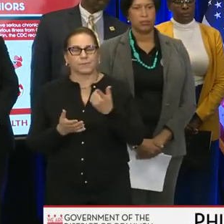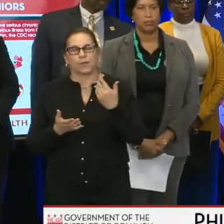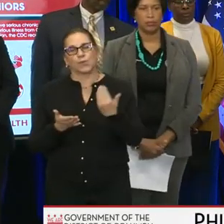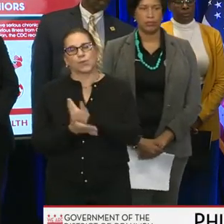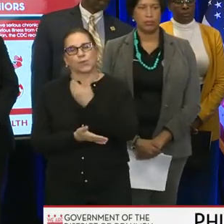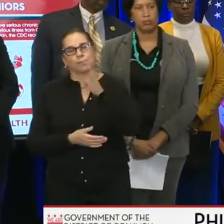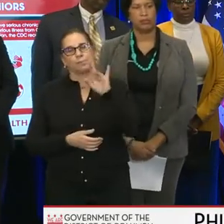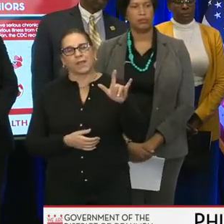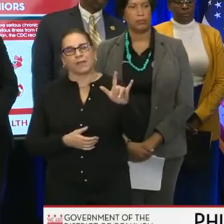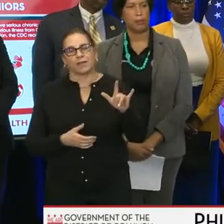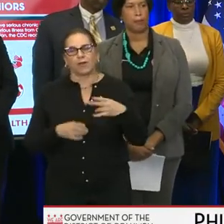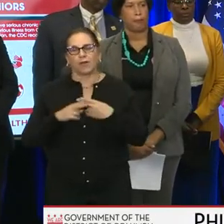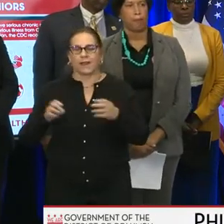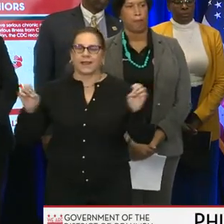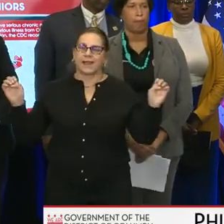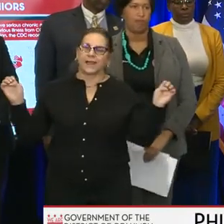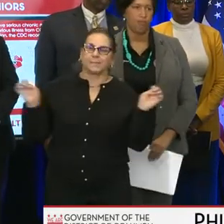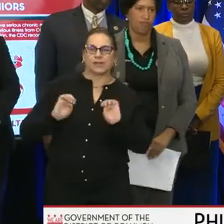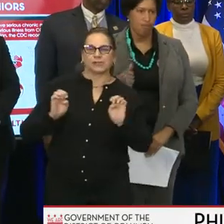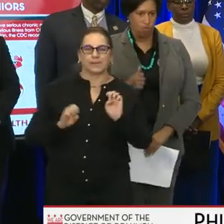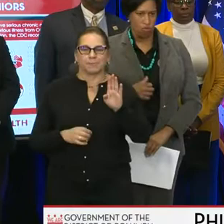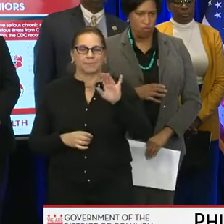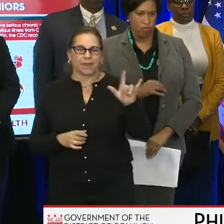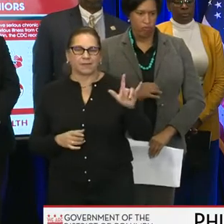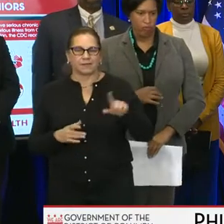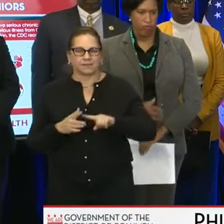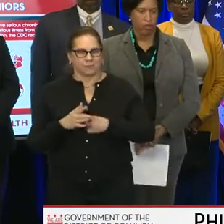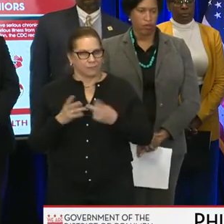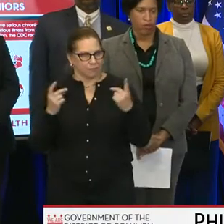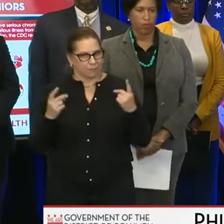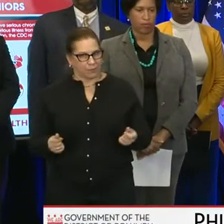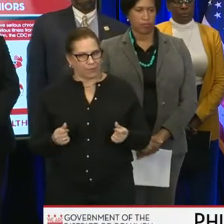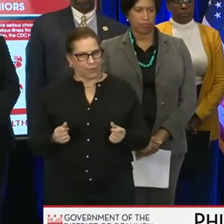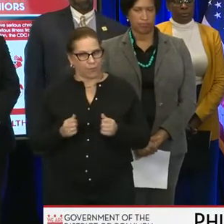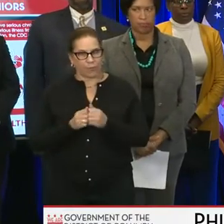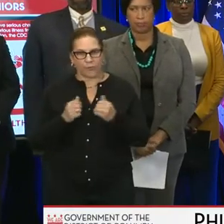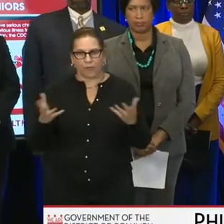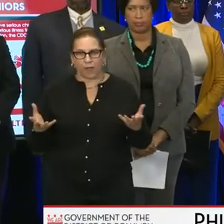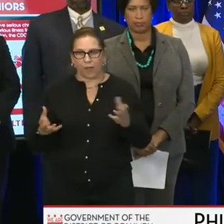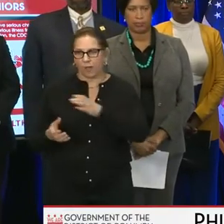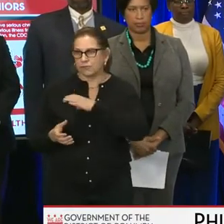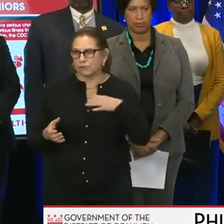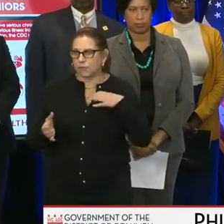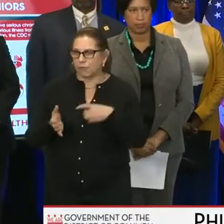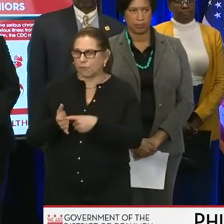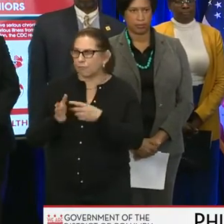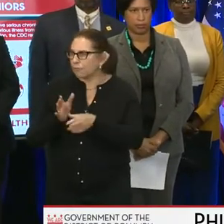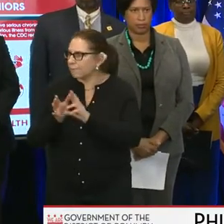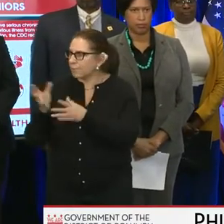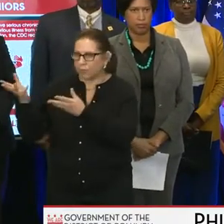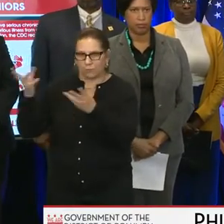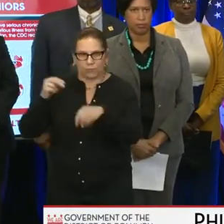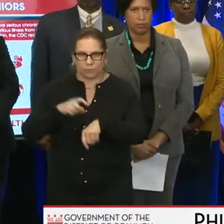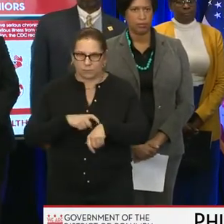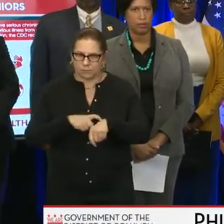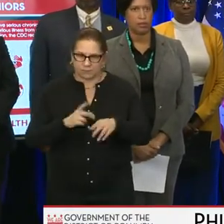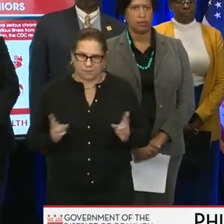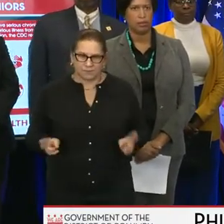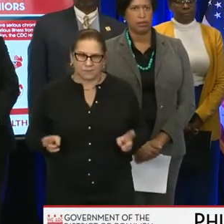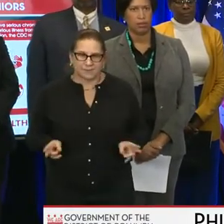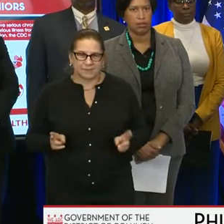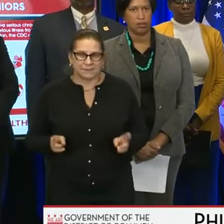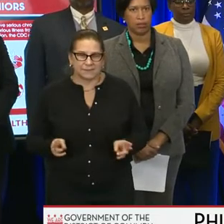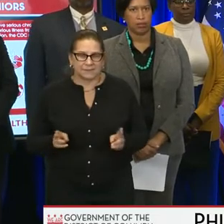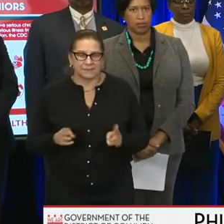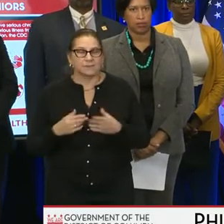it goes into effect immediately without congressional review, and it is also in effect for 90 days. And it will address